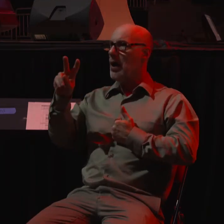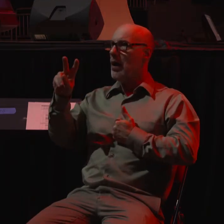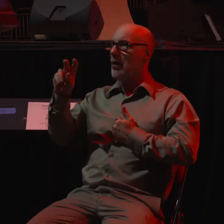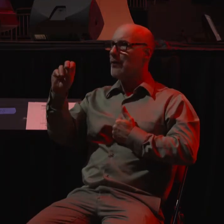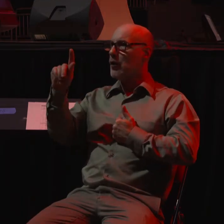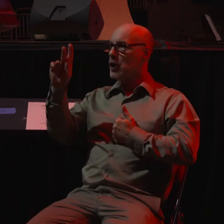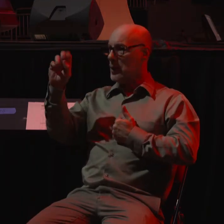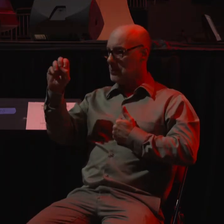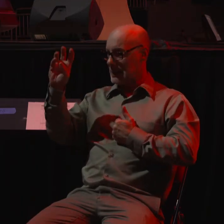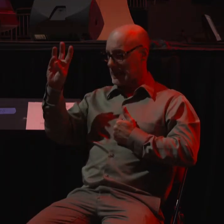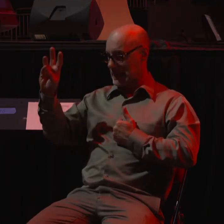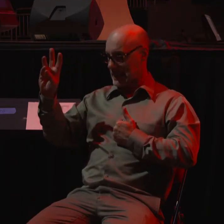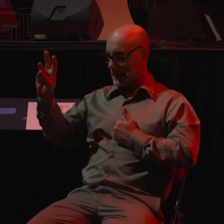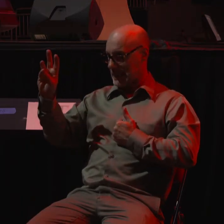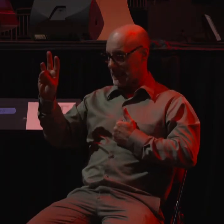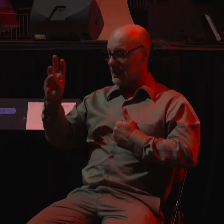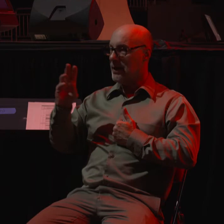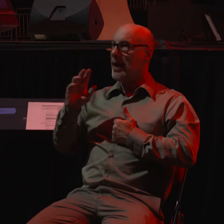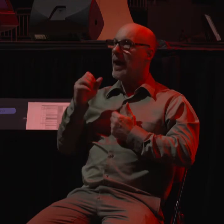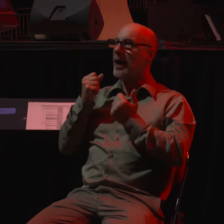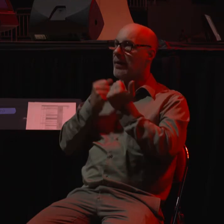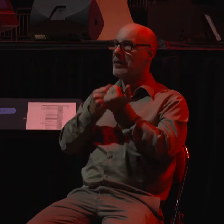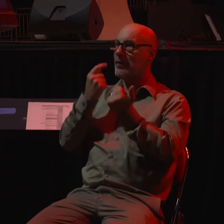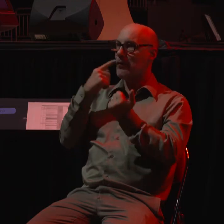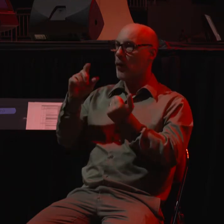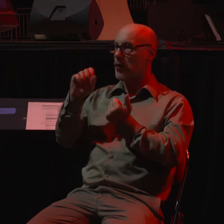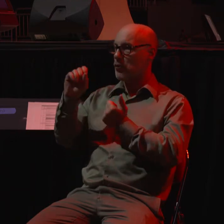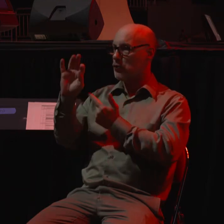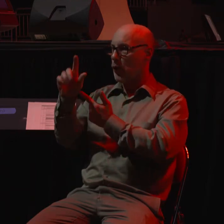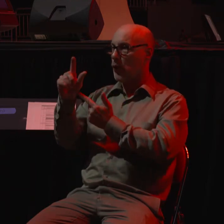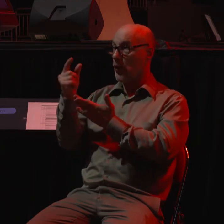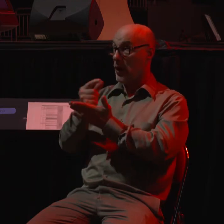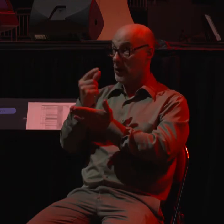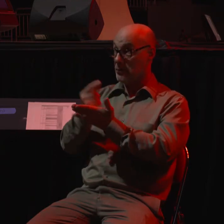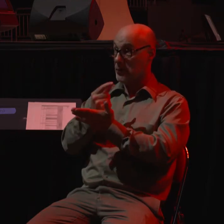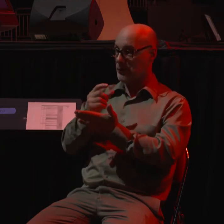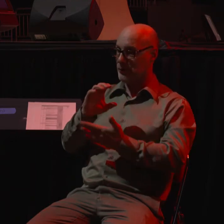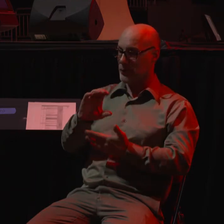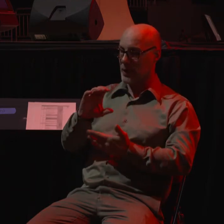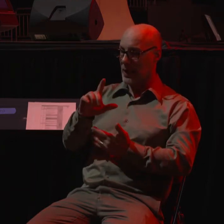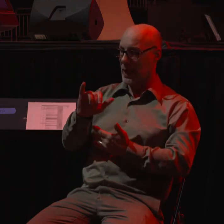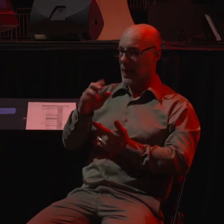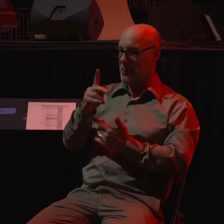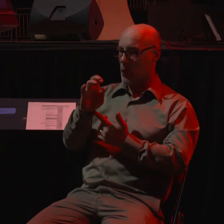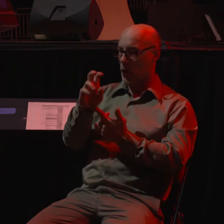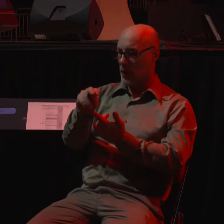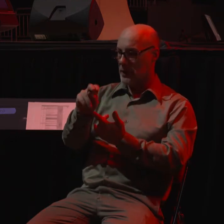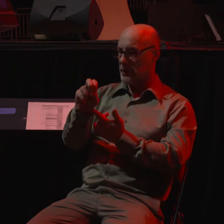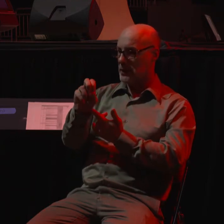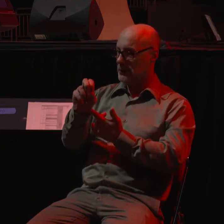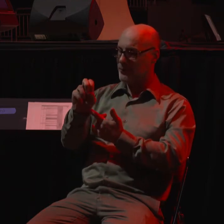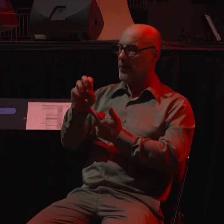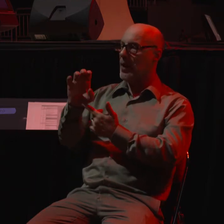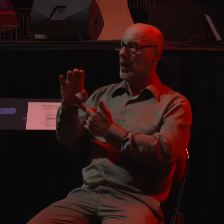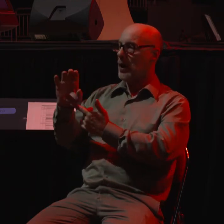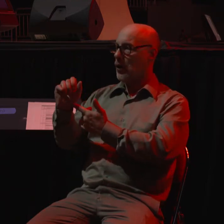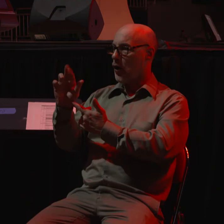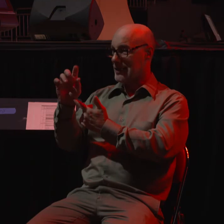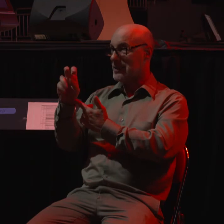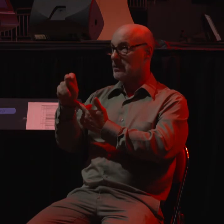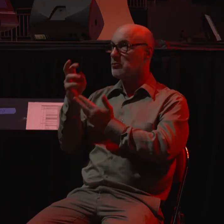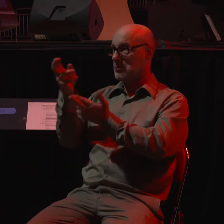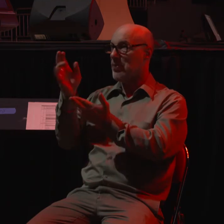6, Advocate for the Social Gospel, Claiborne Carson. I recommend that. Volume 6? Yeah, Volume